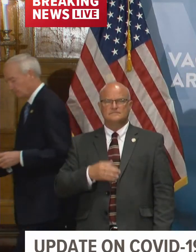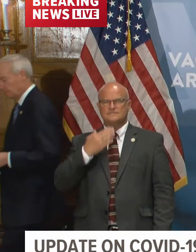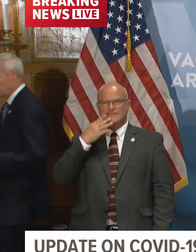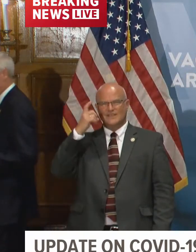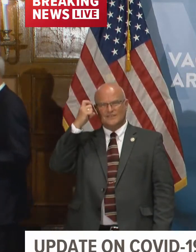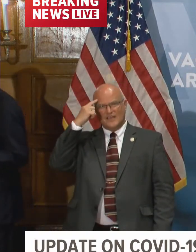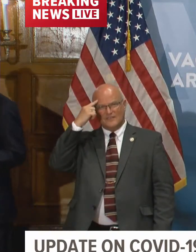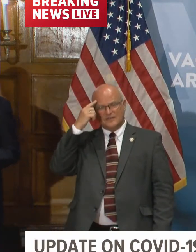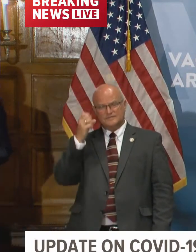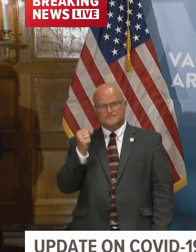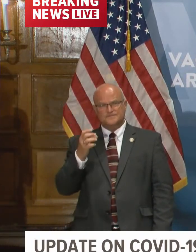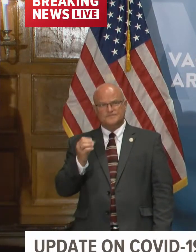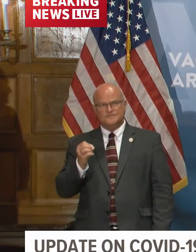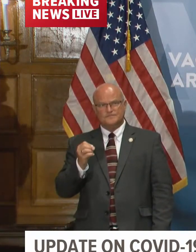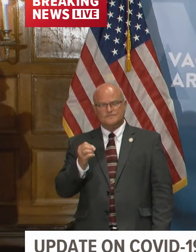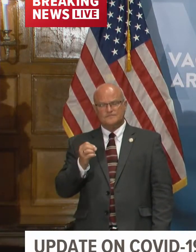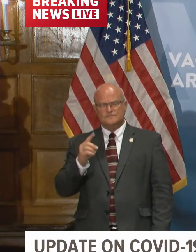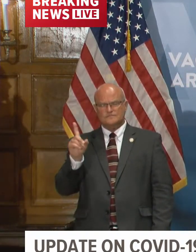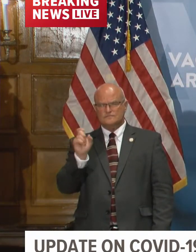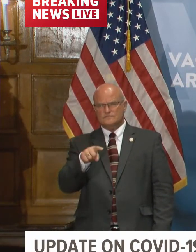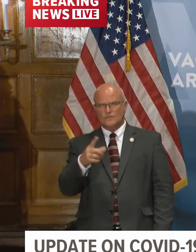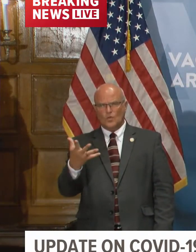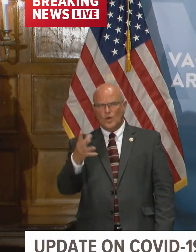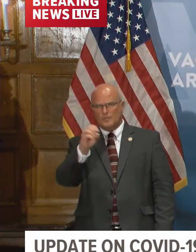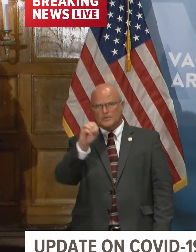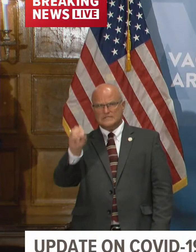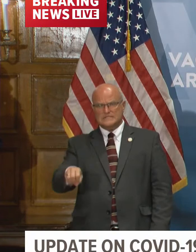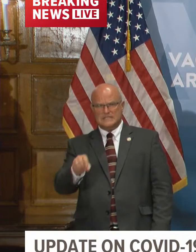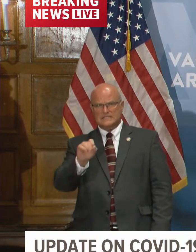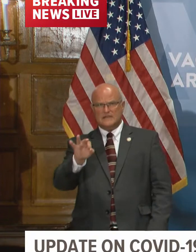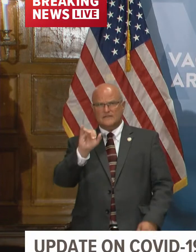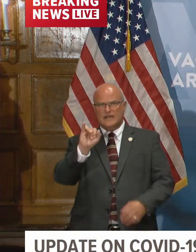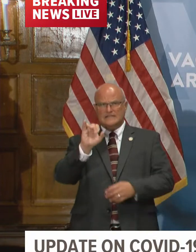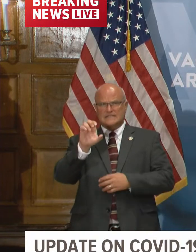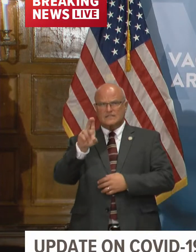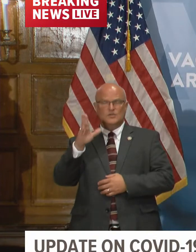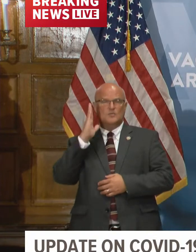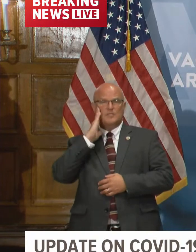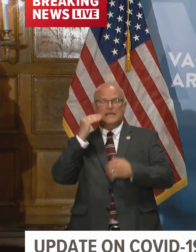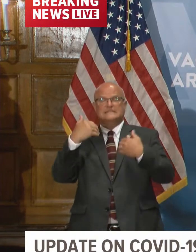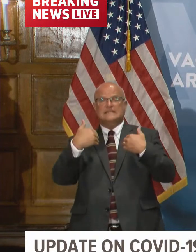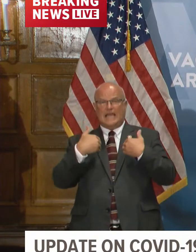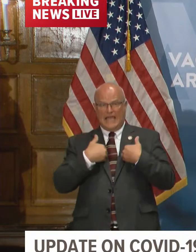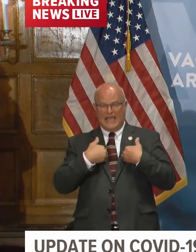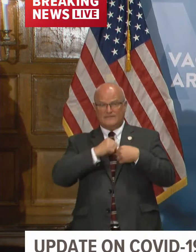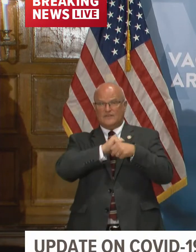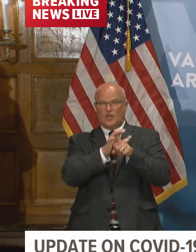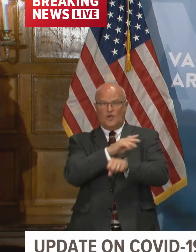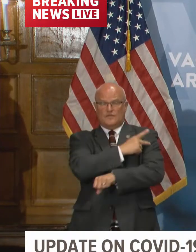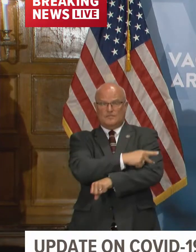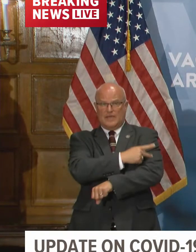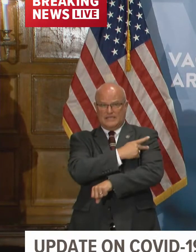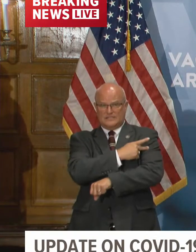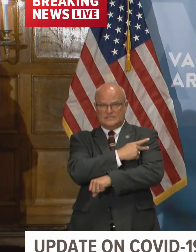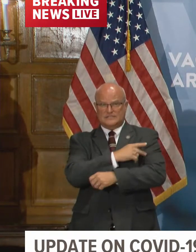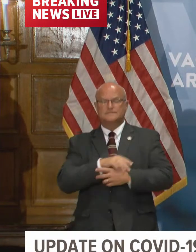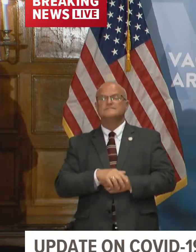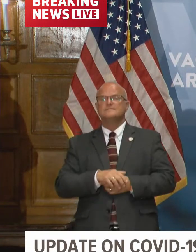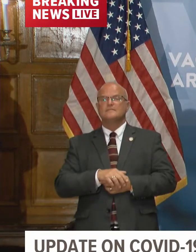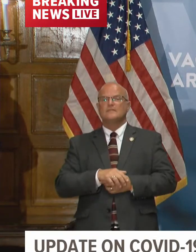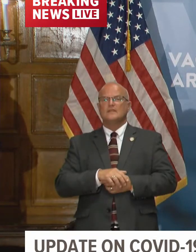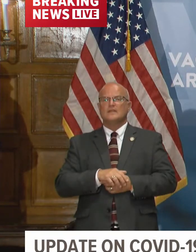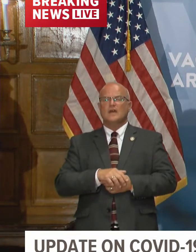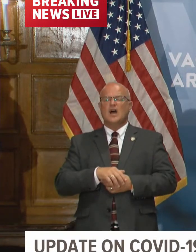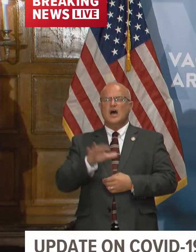Thank you, Governor. So to the question as what percentage of the ICU beds are occupied by COVID patients, it is just